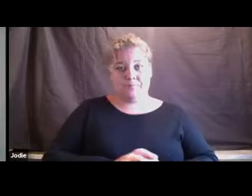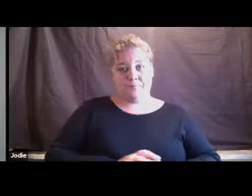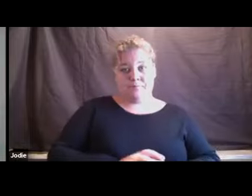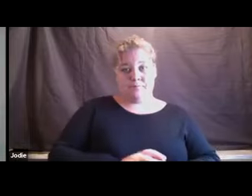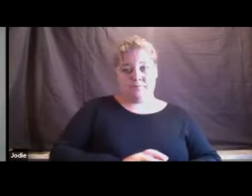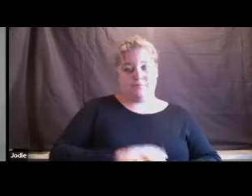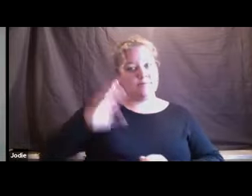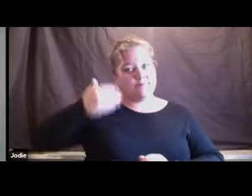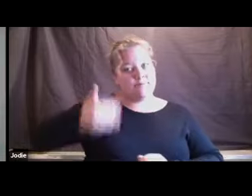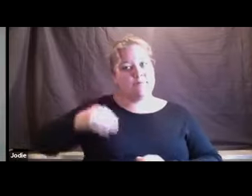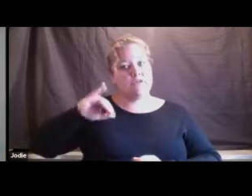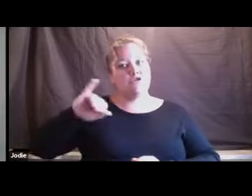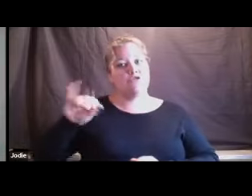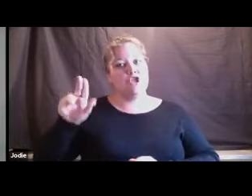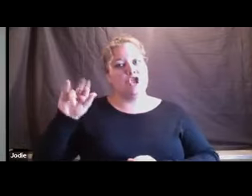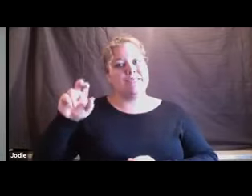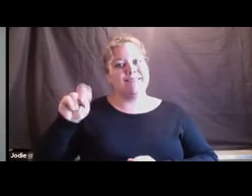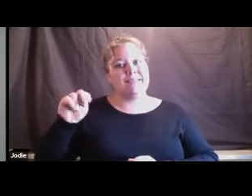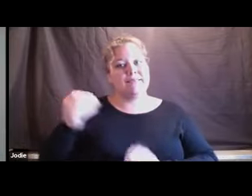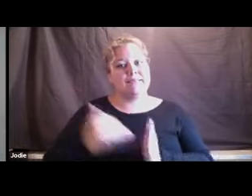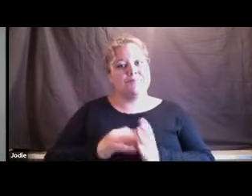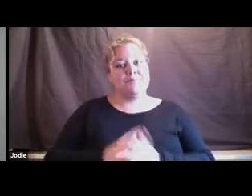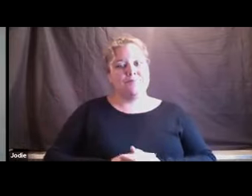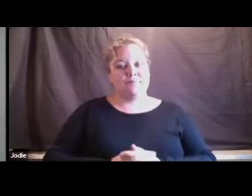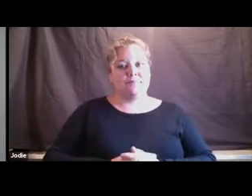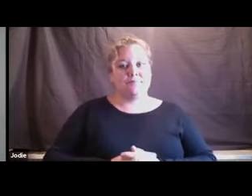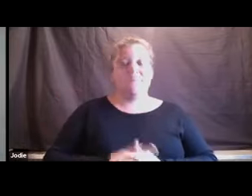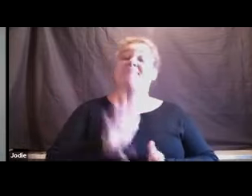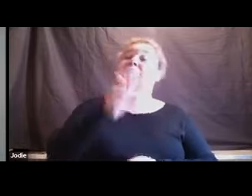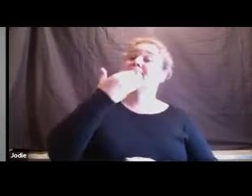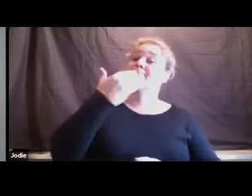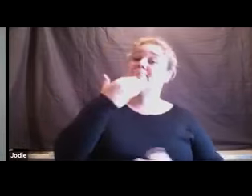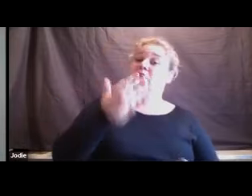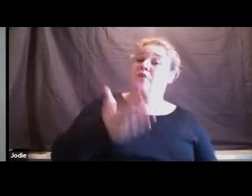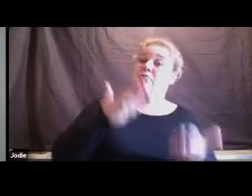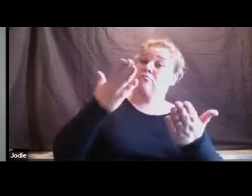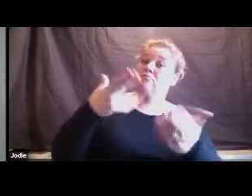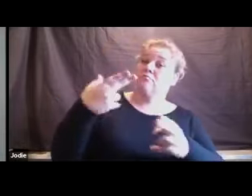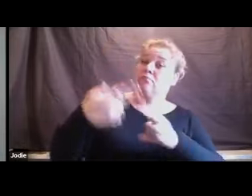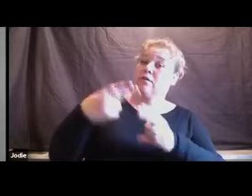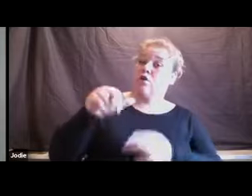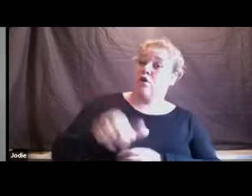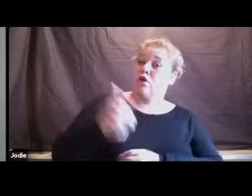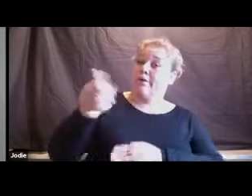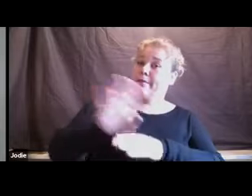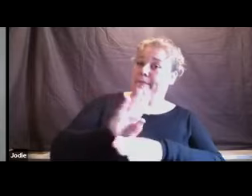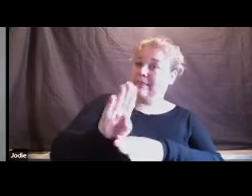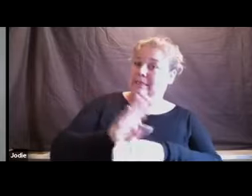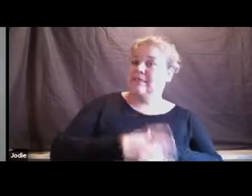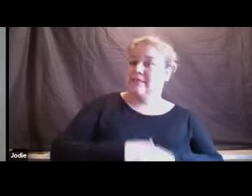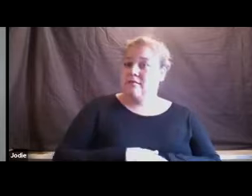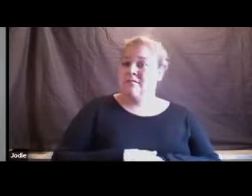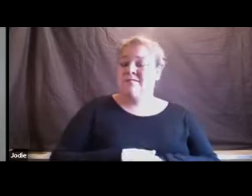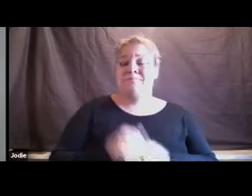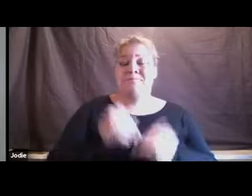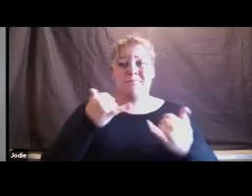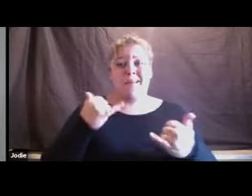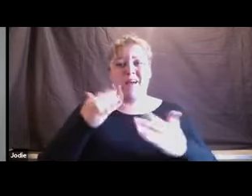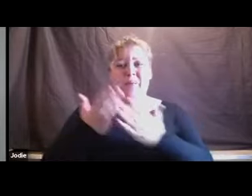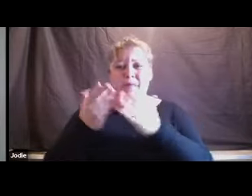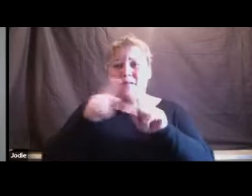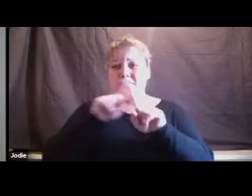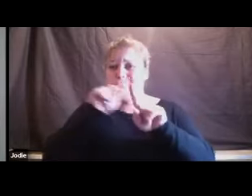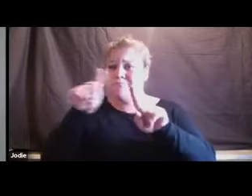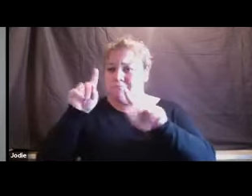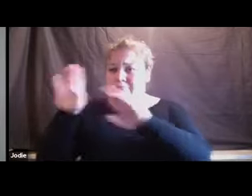Justin again. I'm glad that you bring up other businesses, and with everything kind of starting to reopen, and with the realities